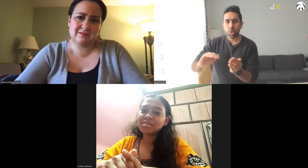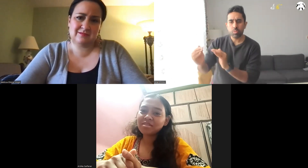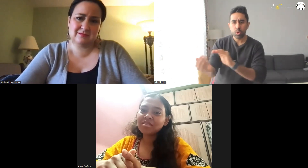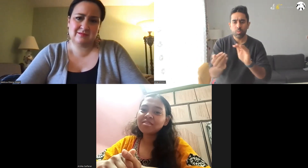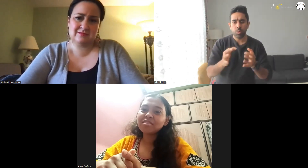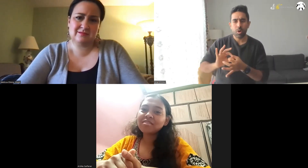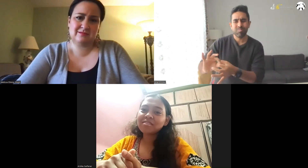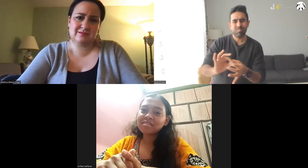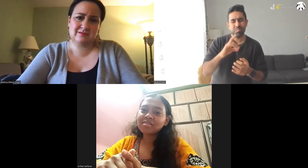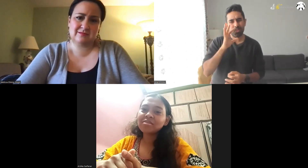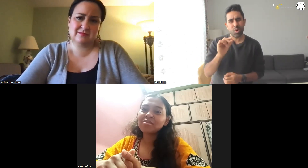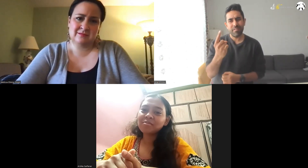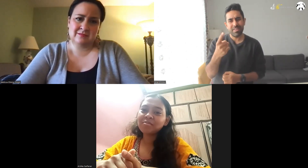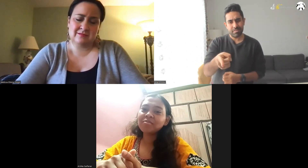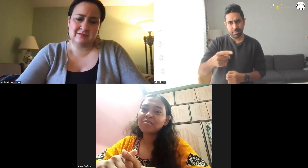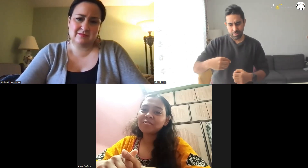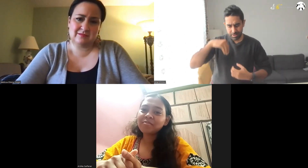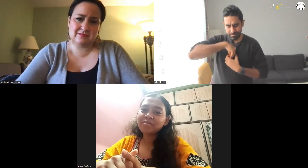with other people as well so that they can support you.